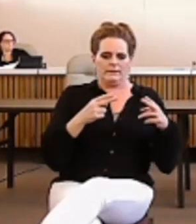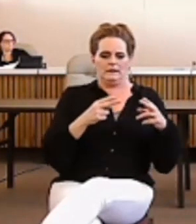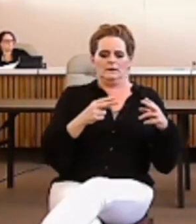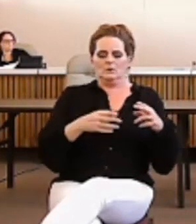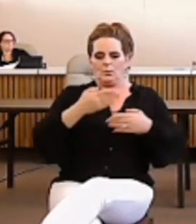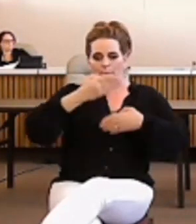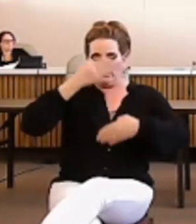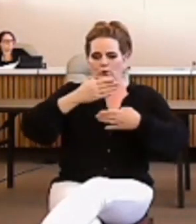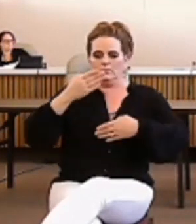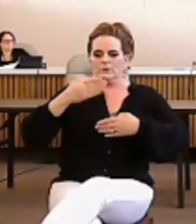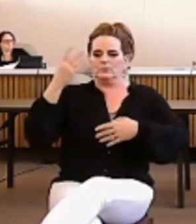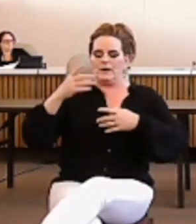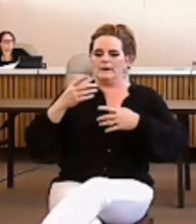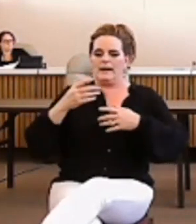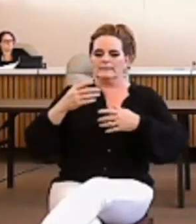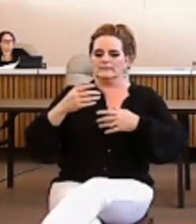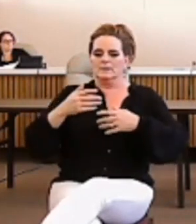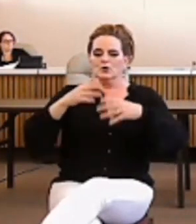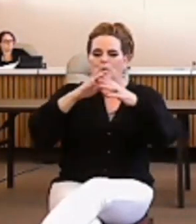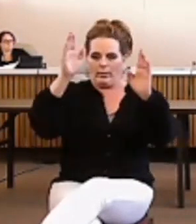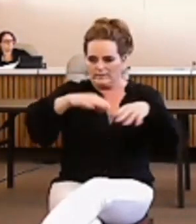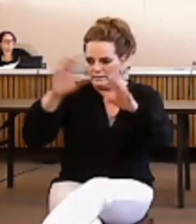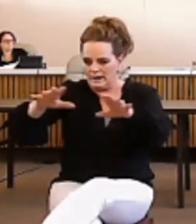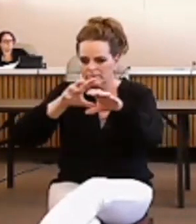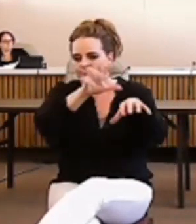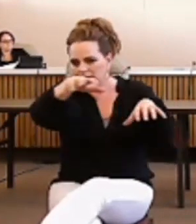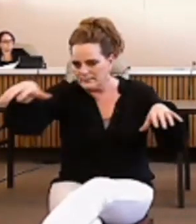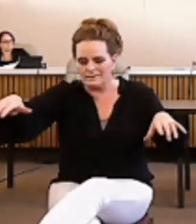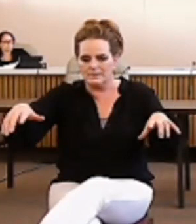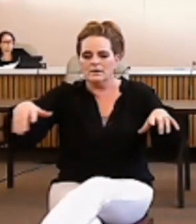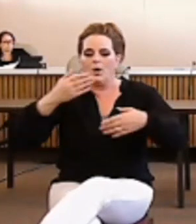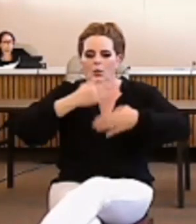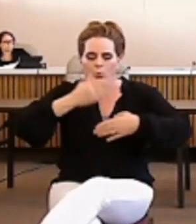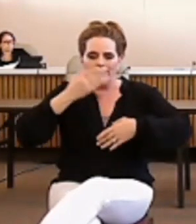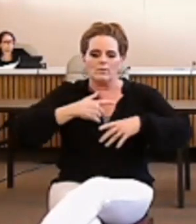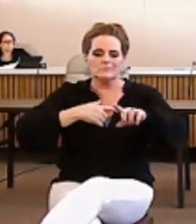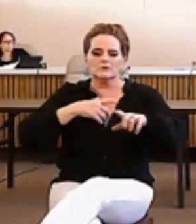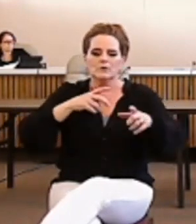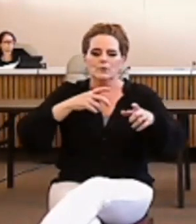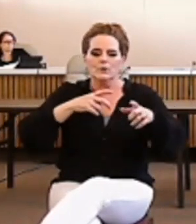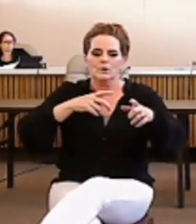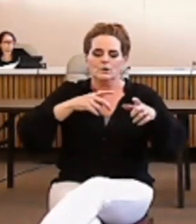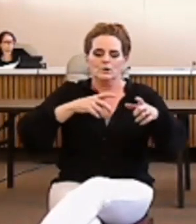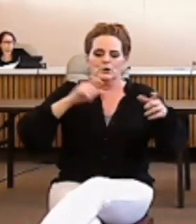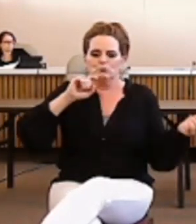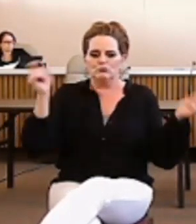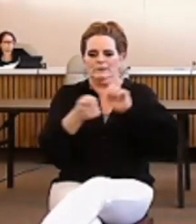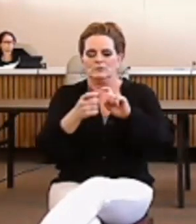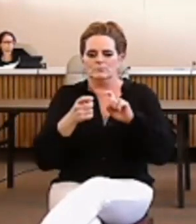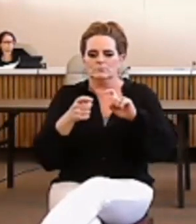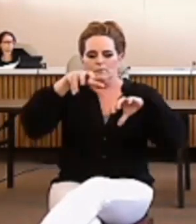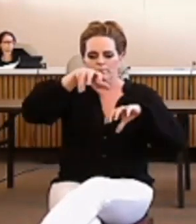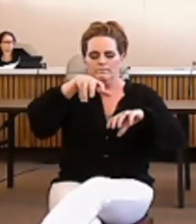facing the residents, that they were concerned about visual intrusion. Yep. Yeah, There's so no that- visual intrusion with the way the building